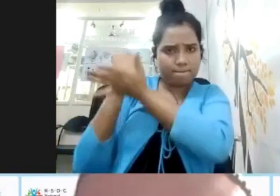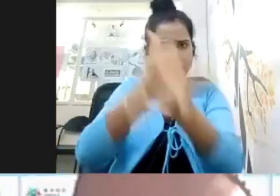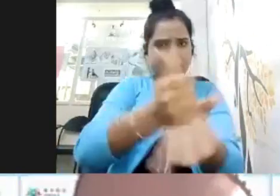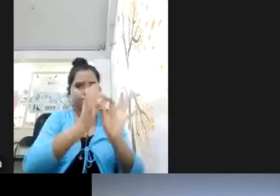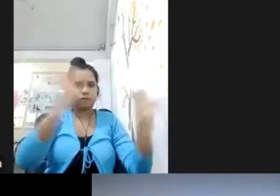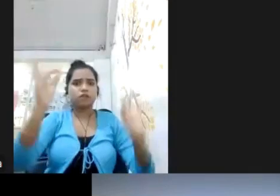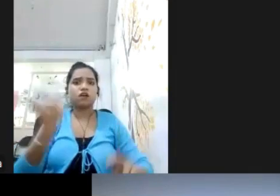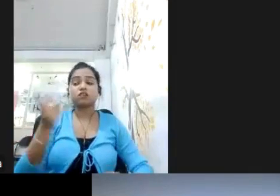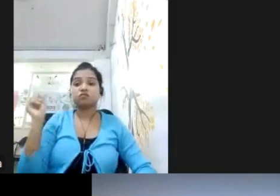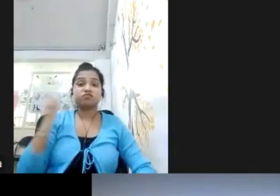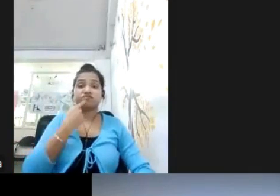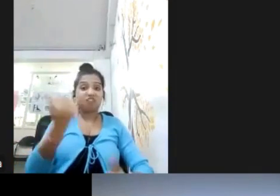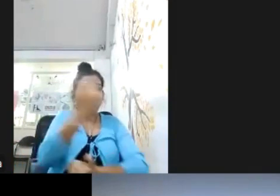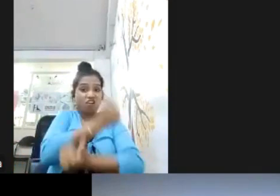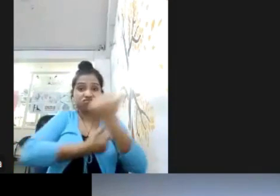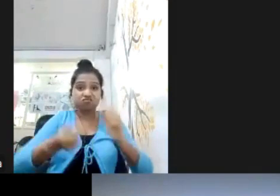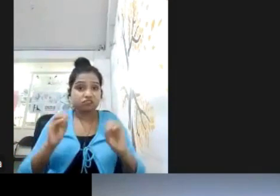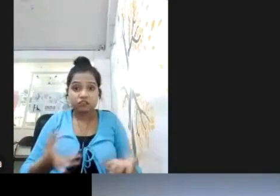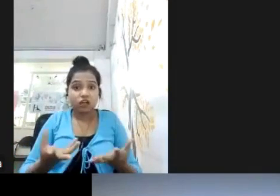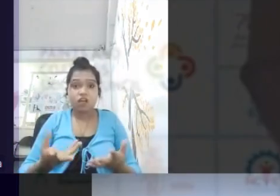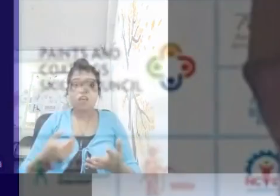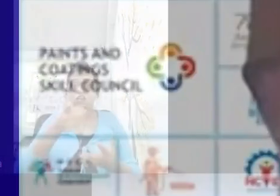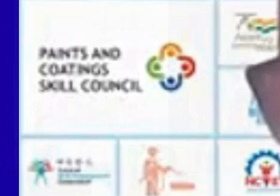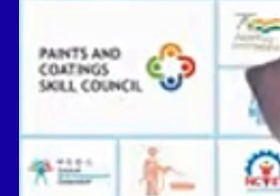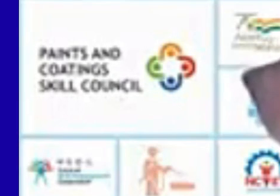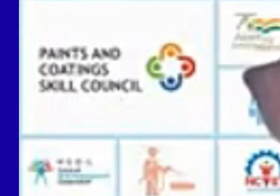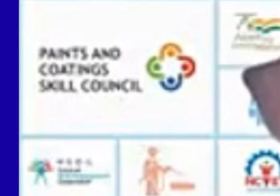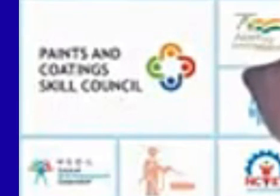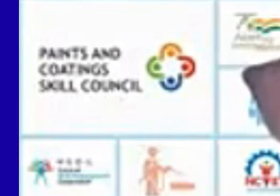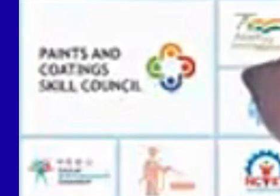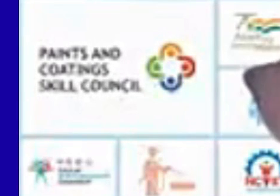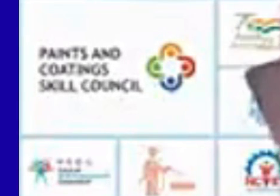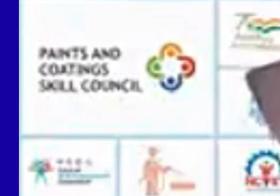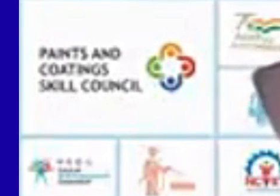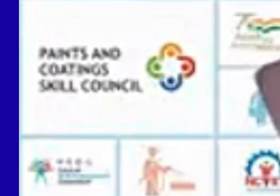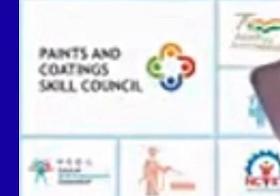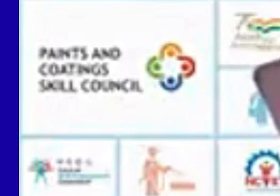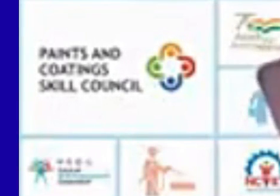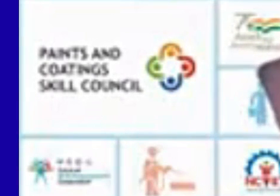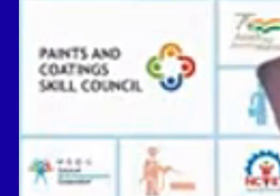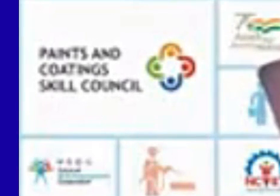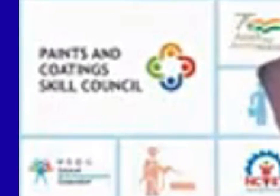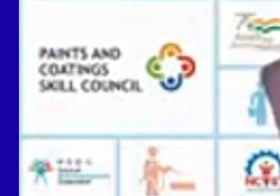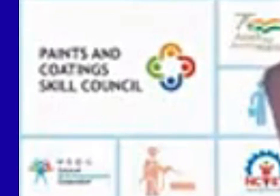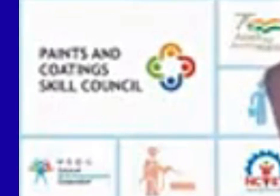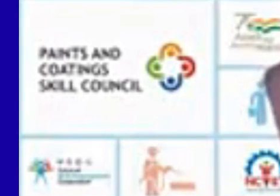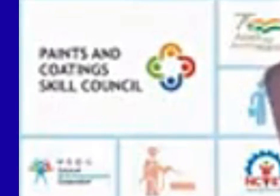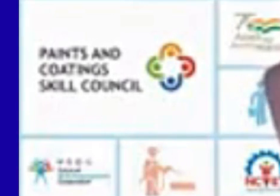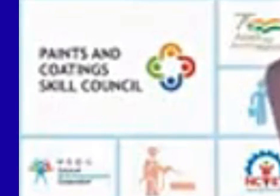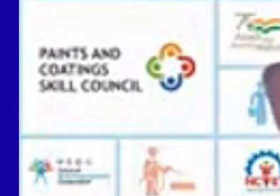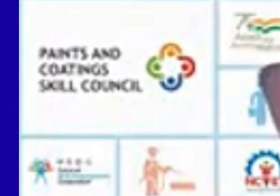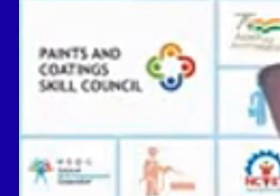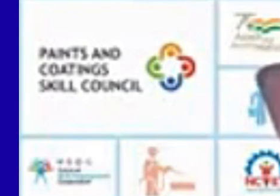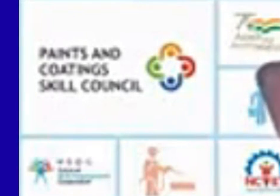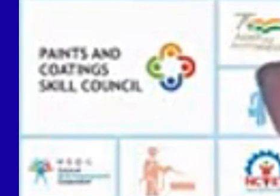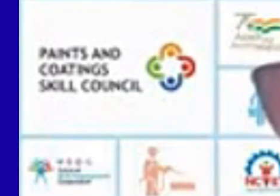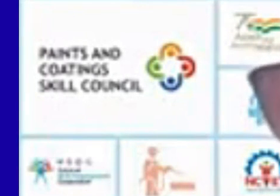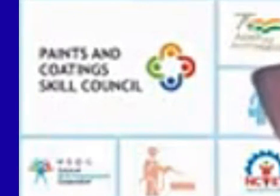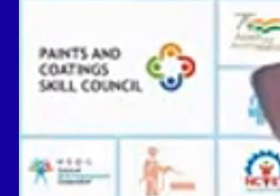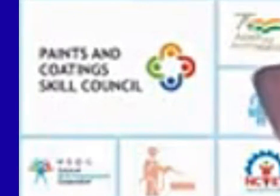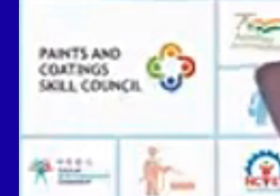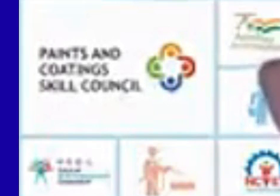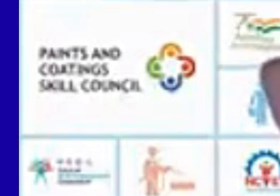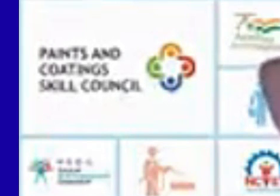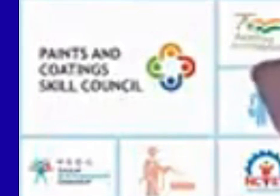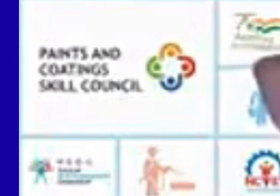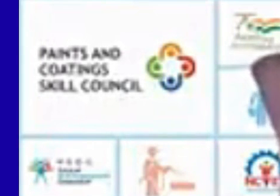competition starts, you are not supposed to have any discussions with anyone. If there is any issue that the candidate has, he will ask the expert from other country and